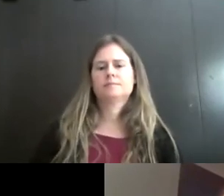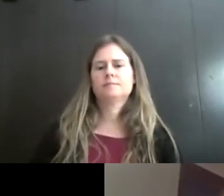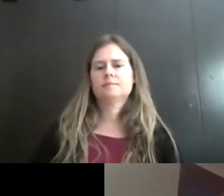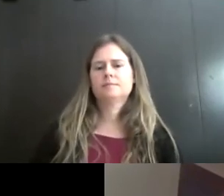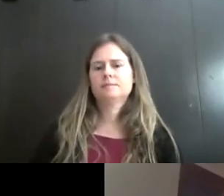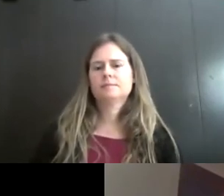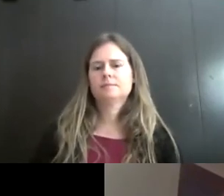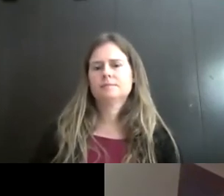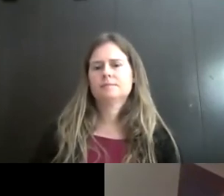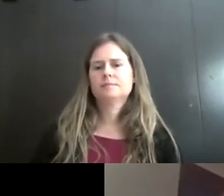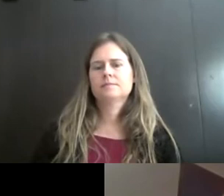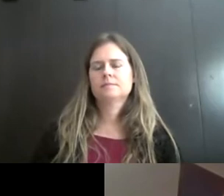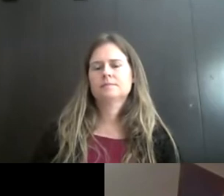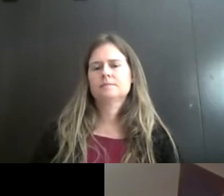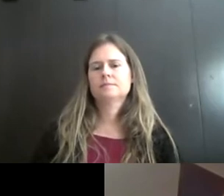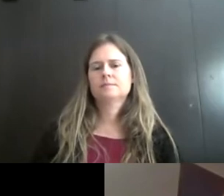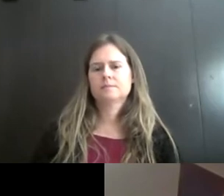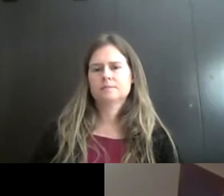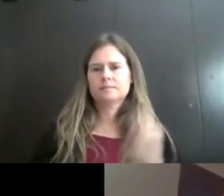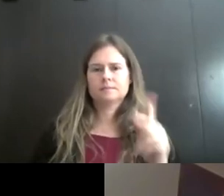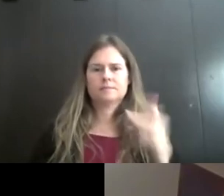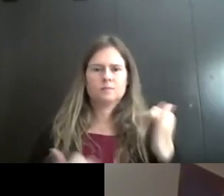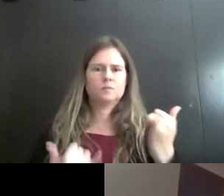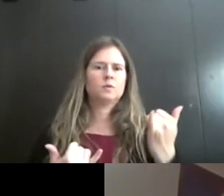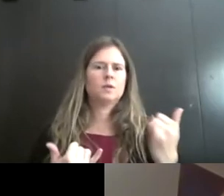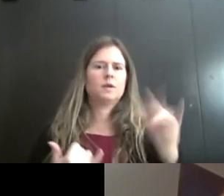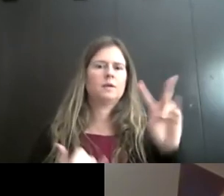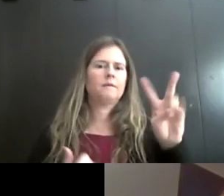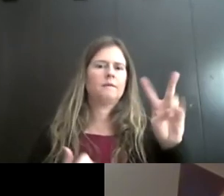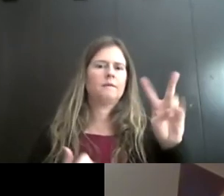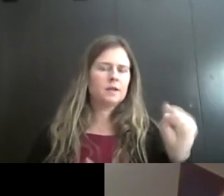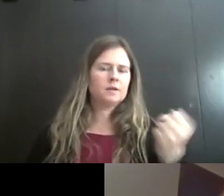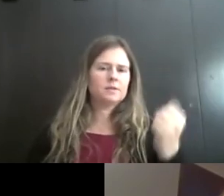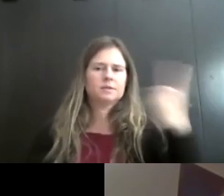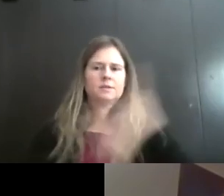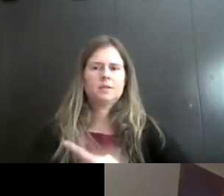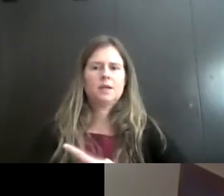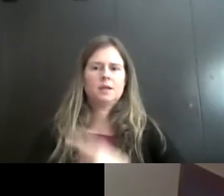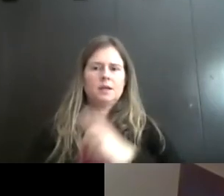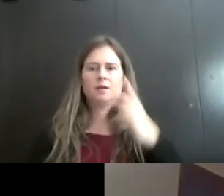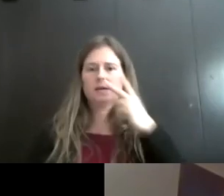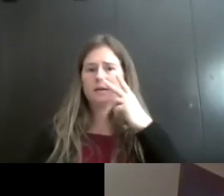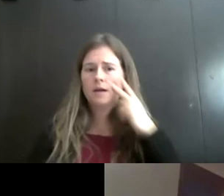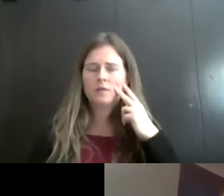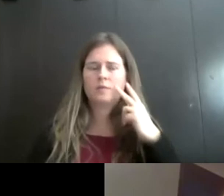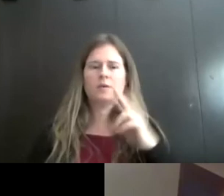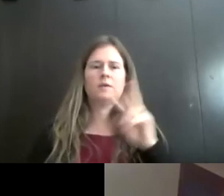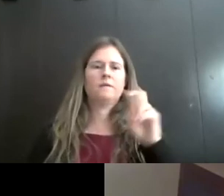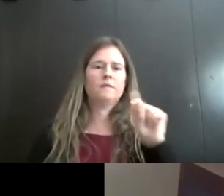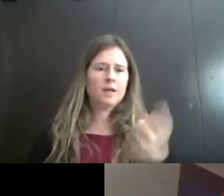So in light of it, so with it being Veterans Day, there was Native American Veterans Memorial, which just opened today in Washington,